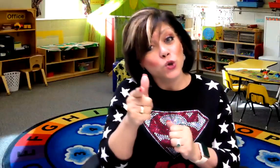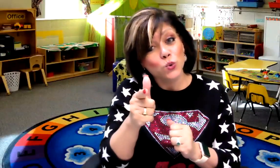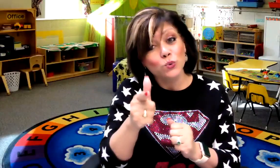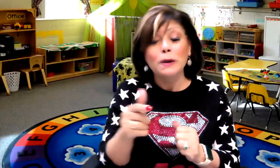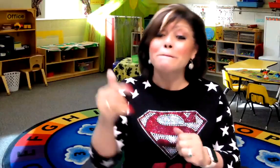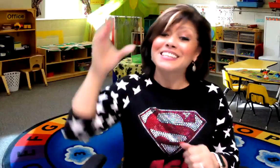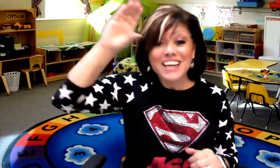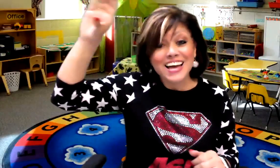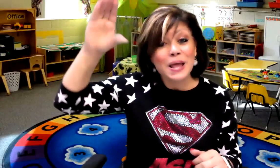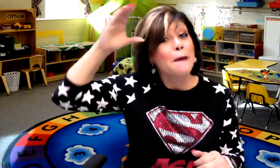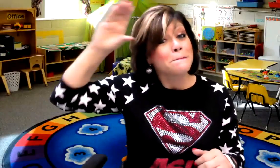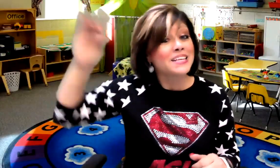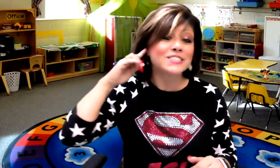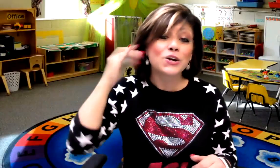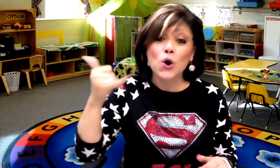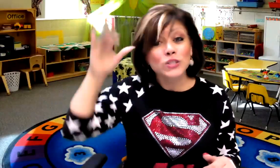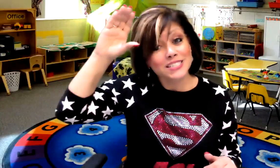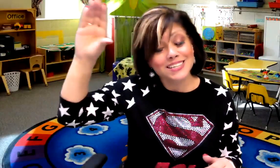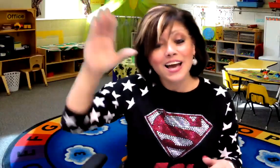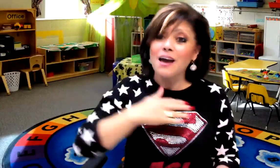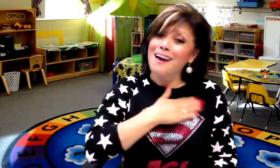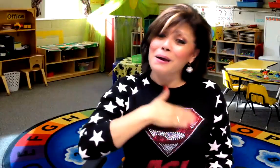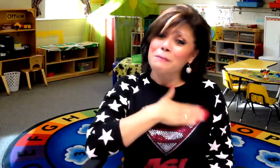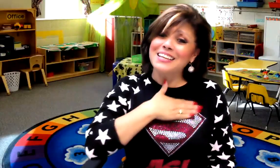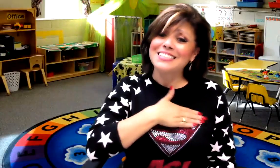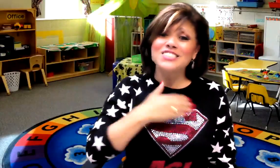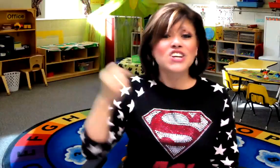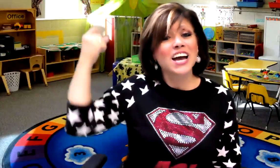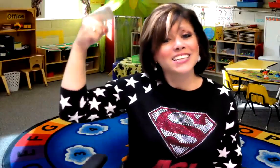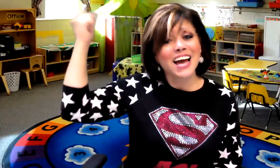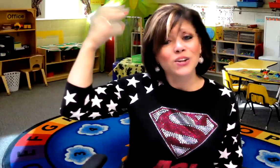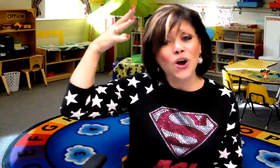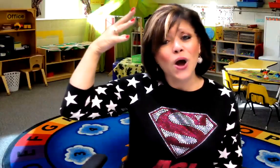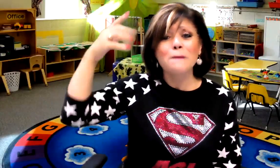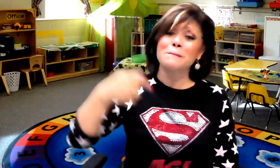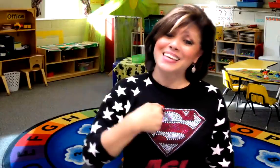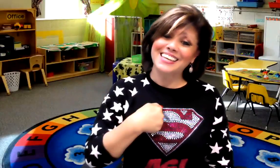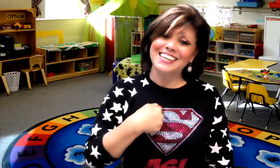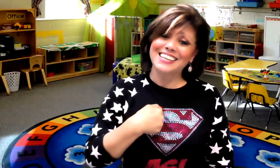Sun, Sun, Mr. Golden Sun, please shine down on me.